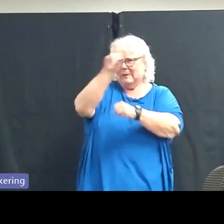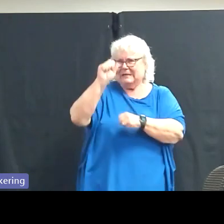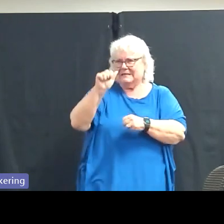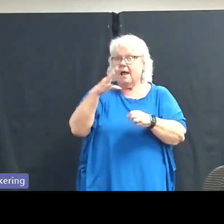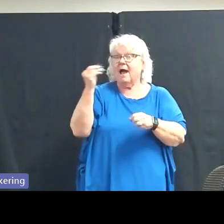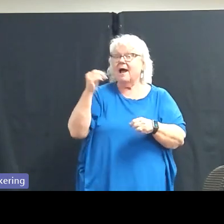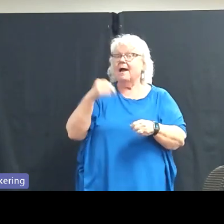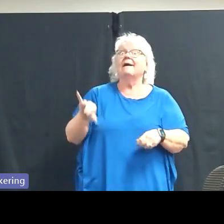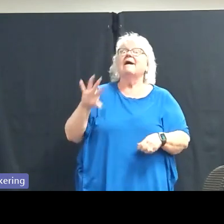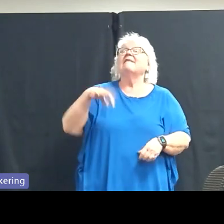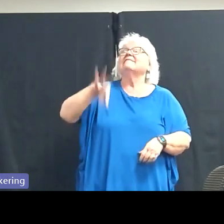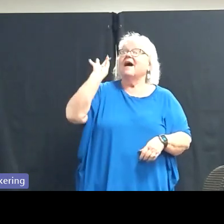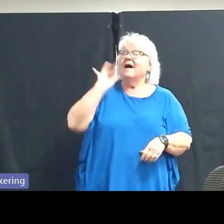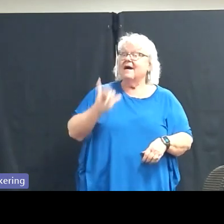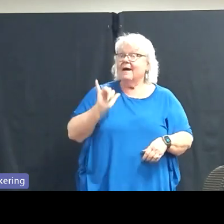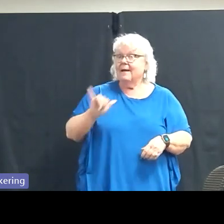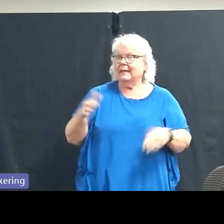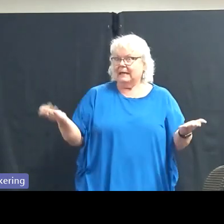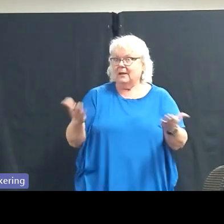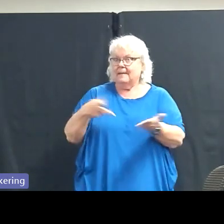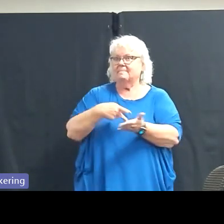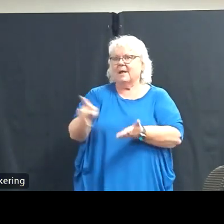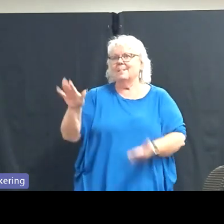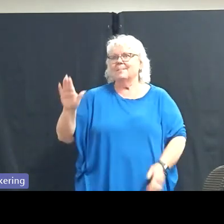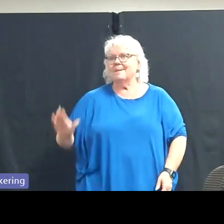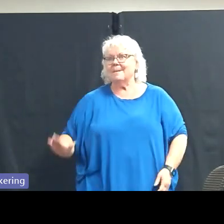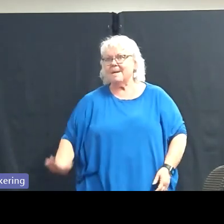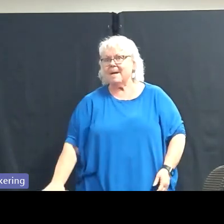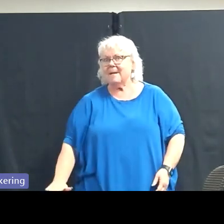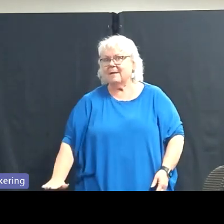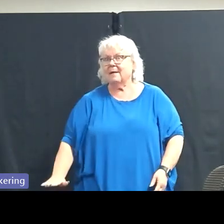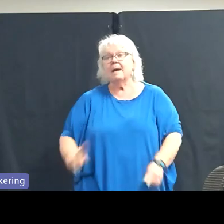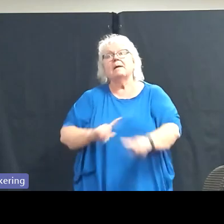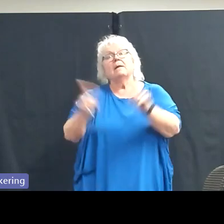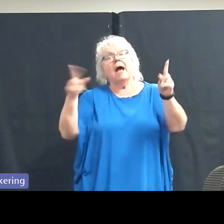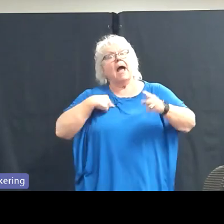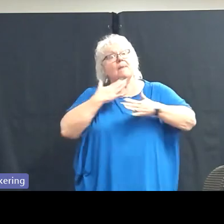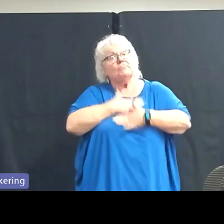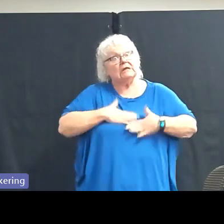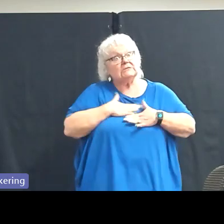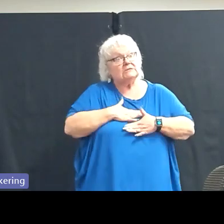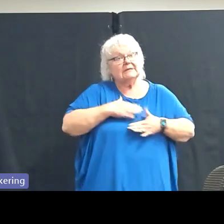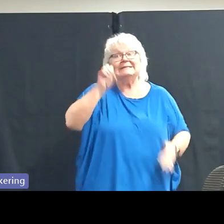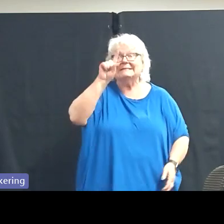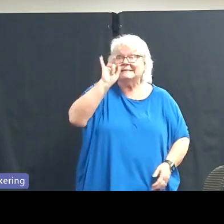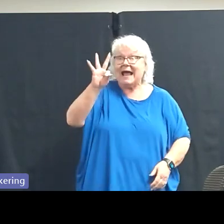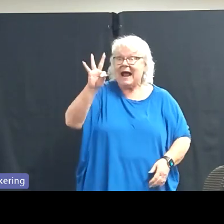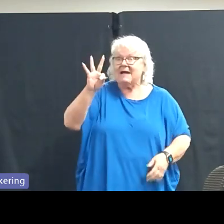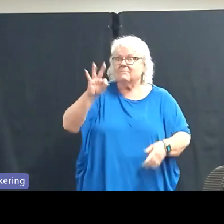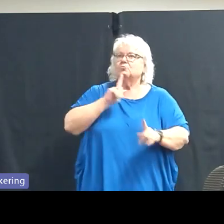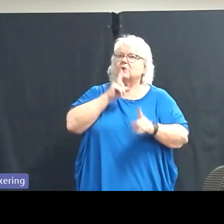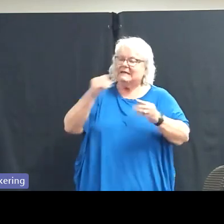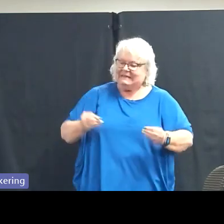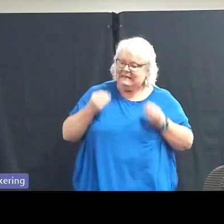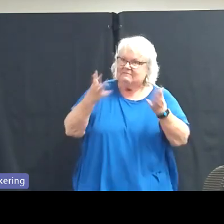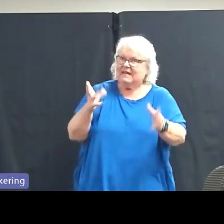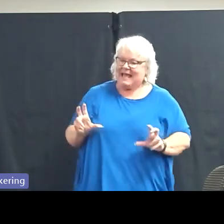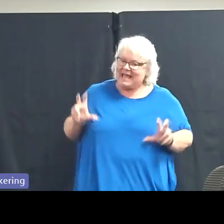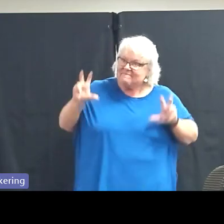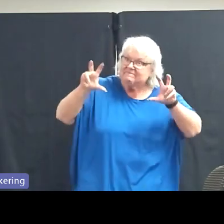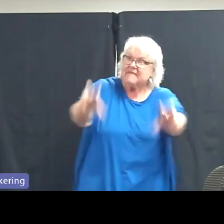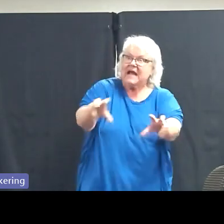that's true all over the United States. And our pay is low. And I